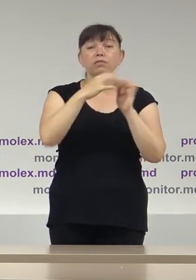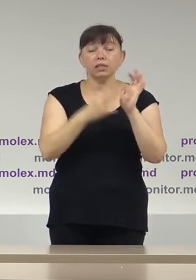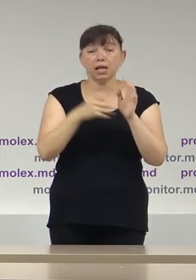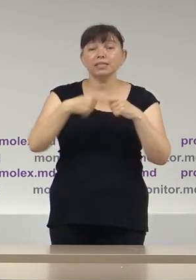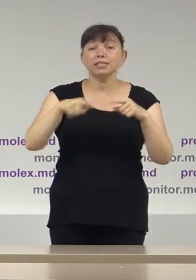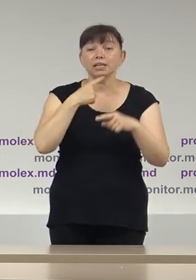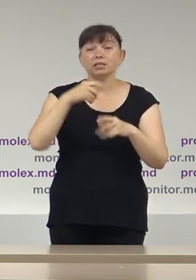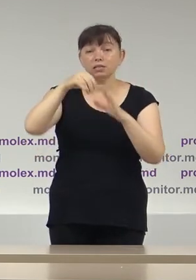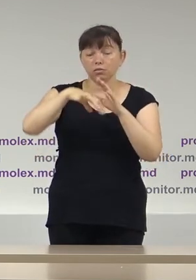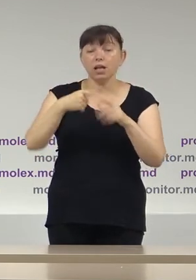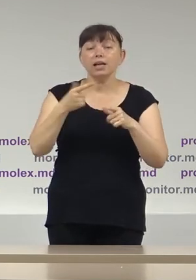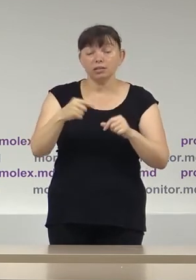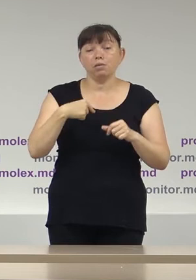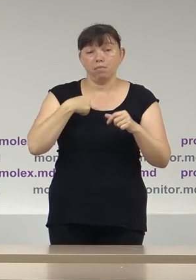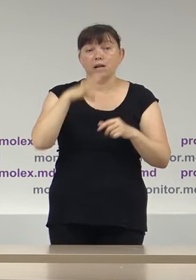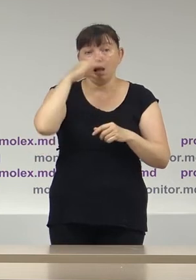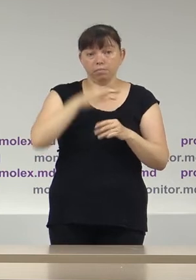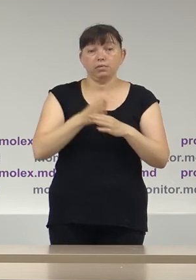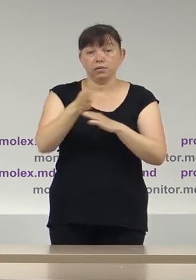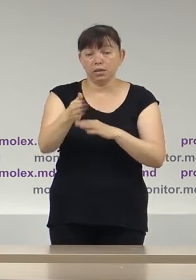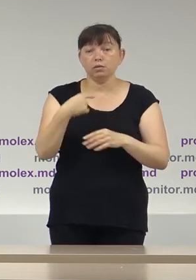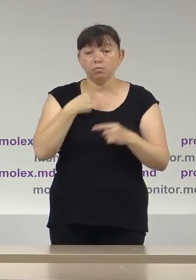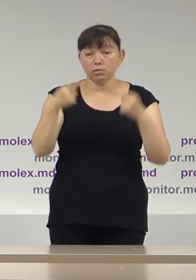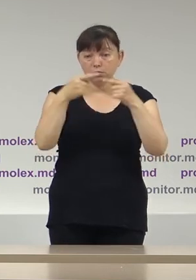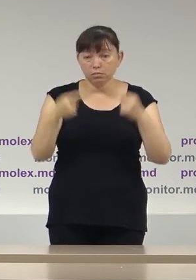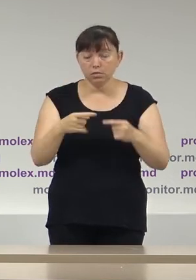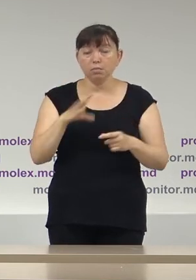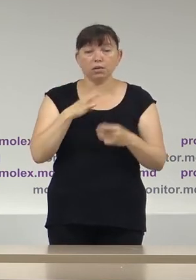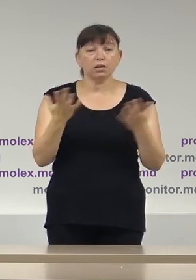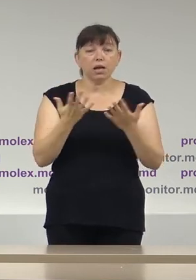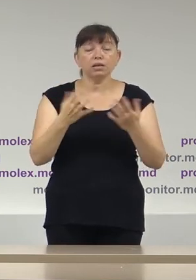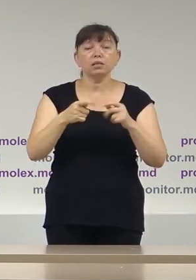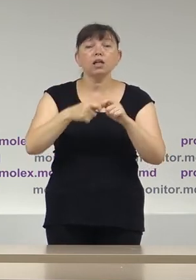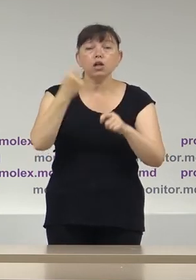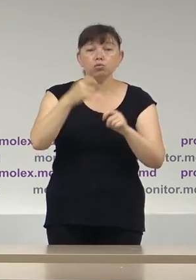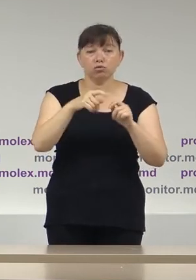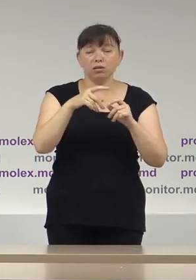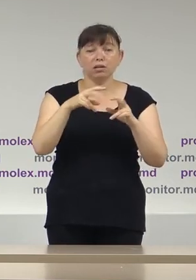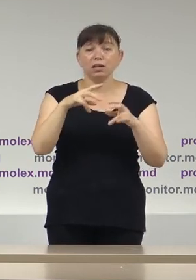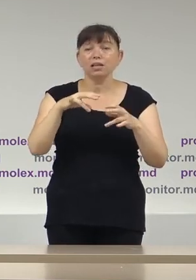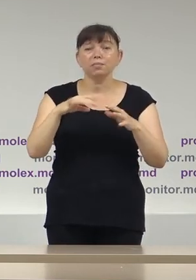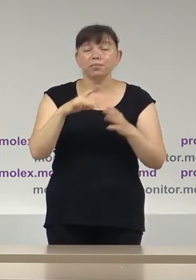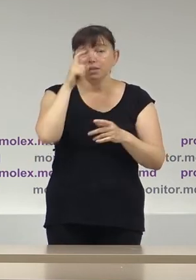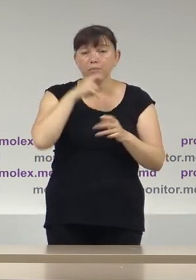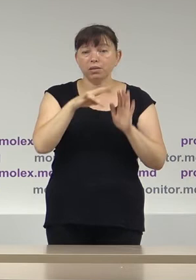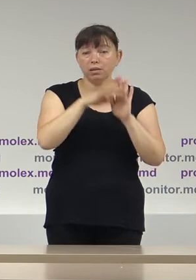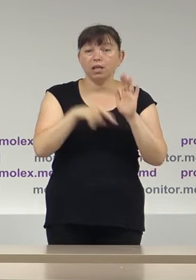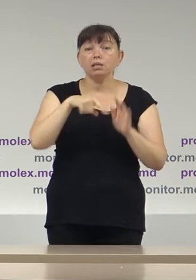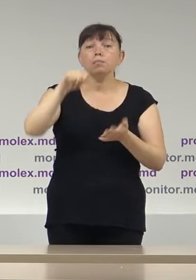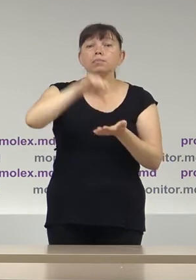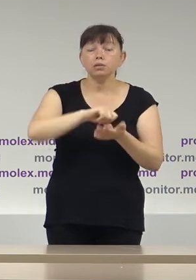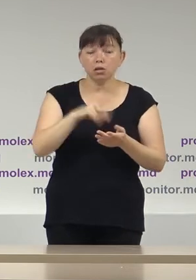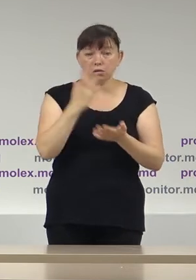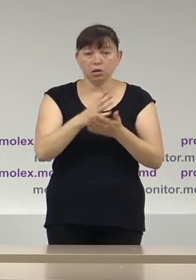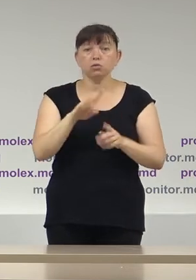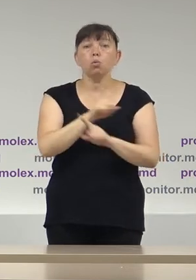access to polling stations. Out of all 1,000 19 polling stations where we had access to